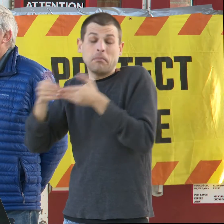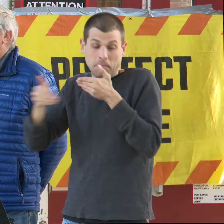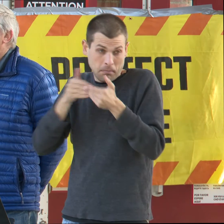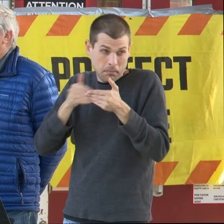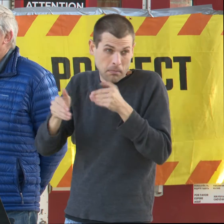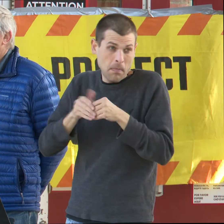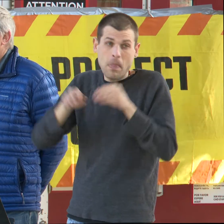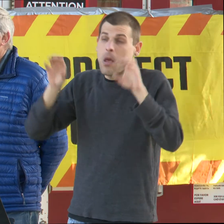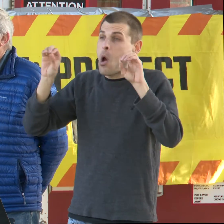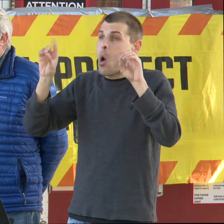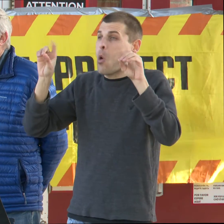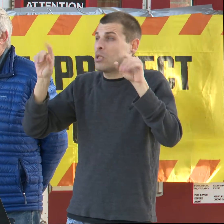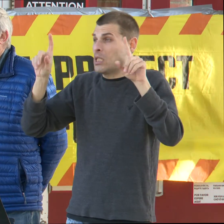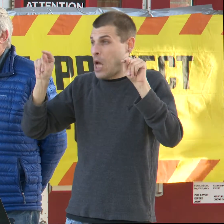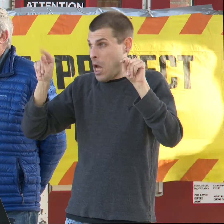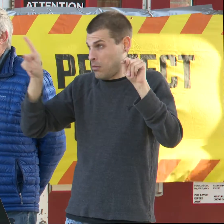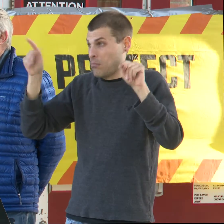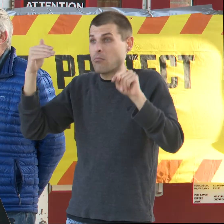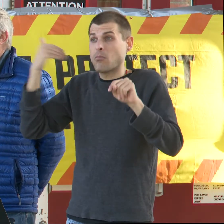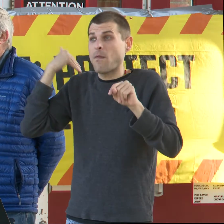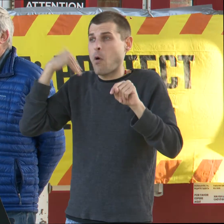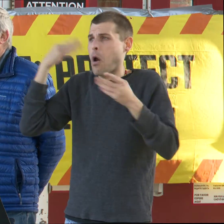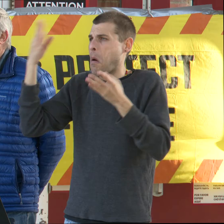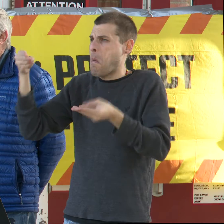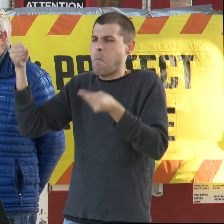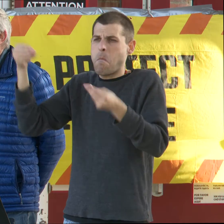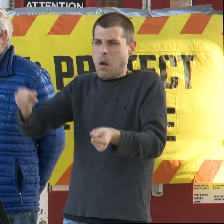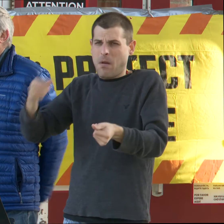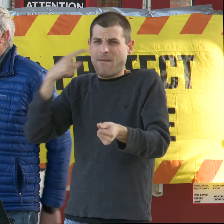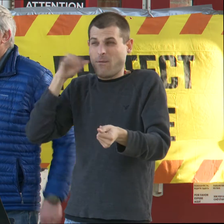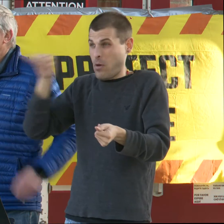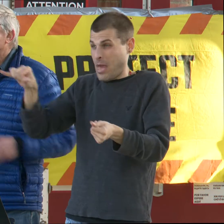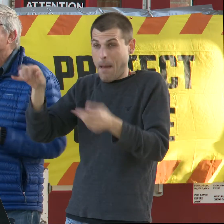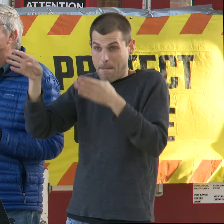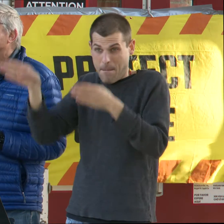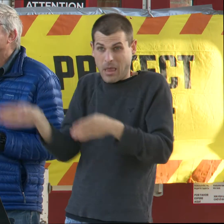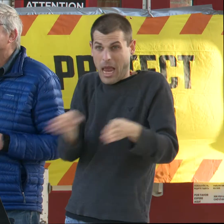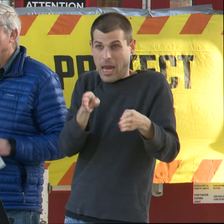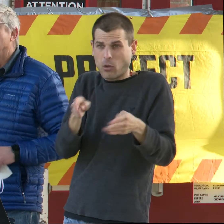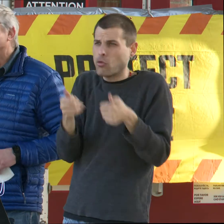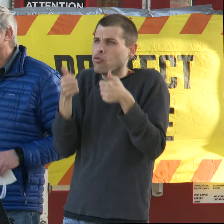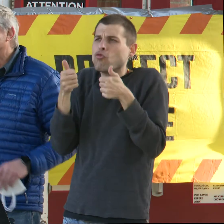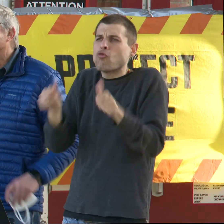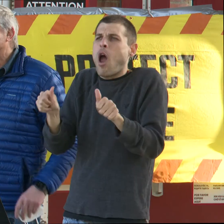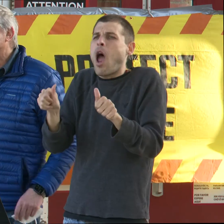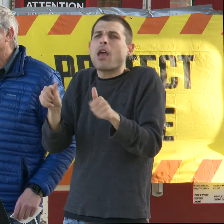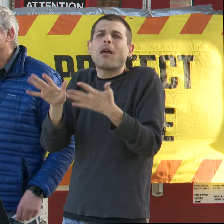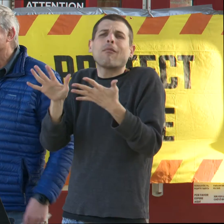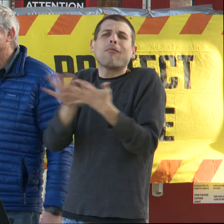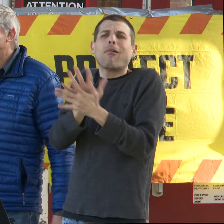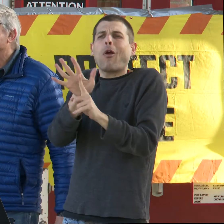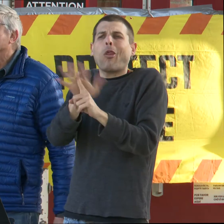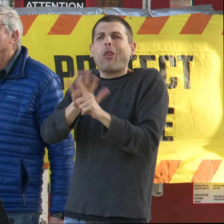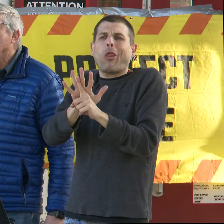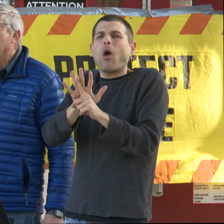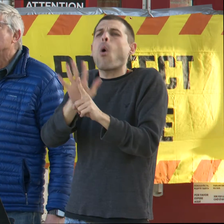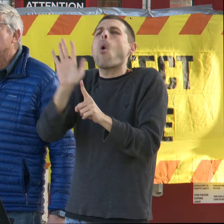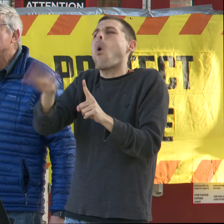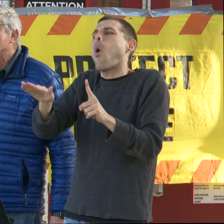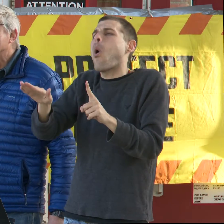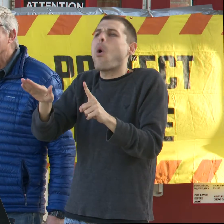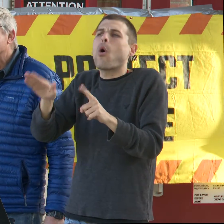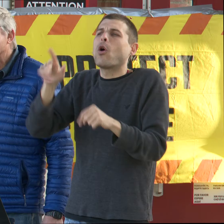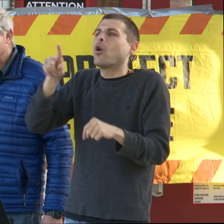ODOT threw a bunch of money into the northeast quadrant plan to make it a zoning